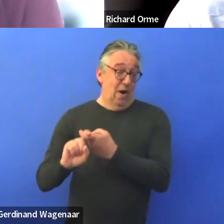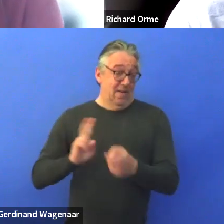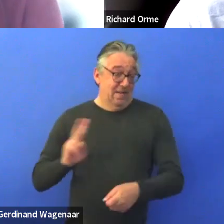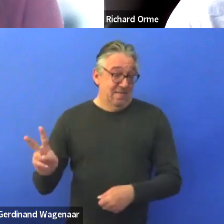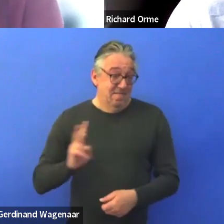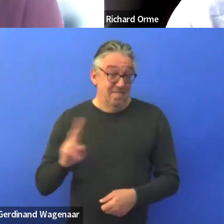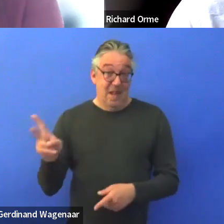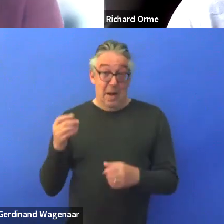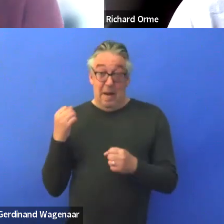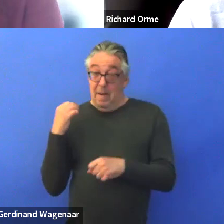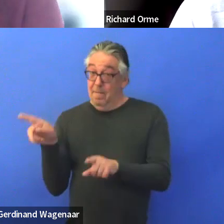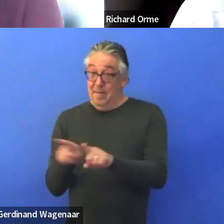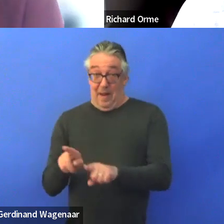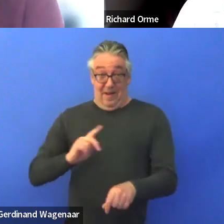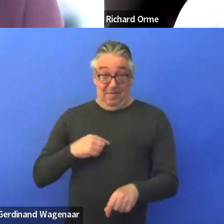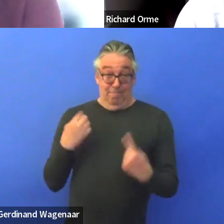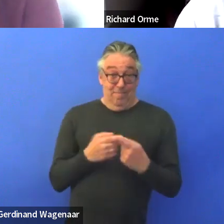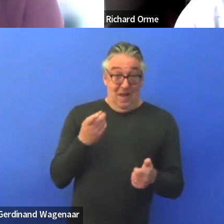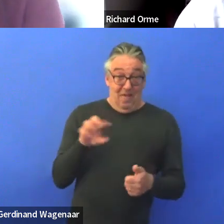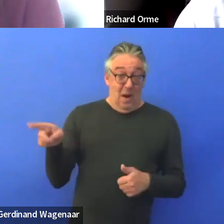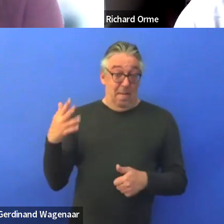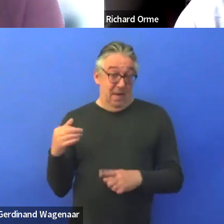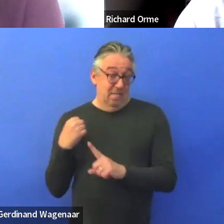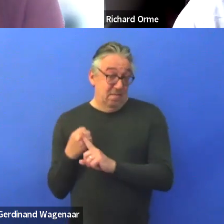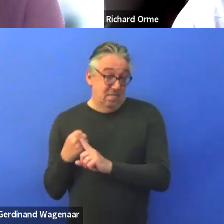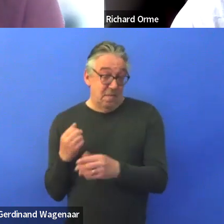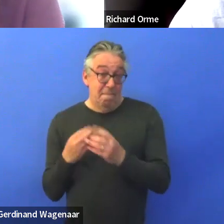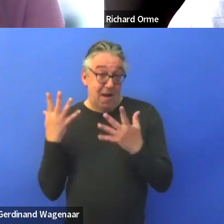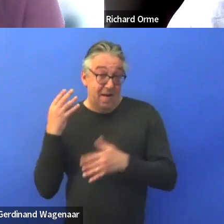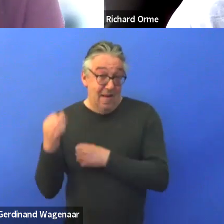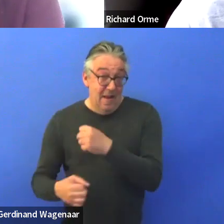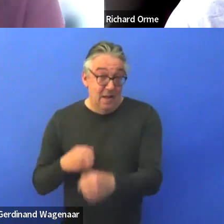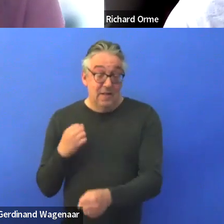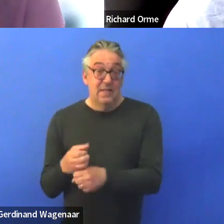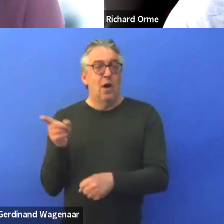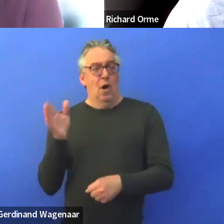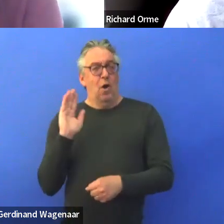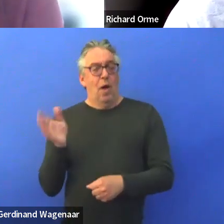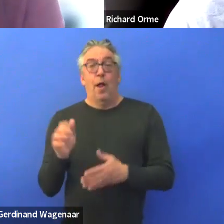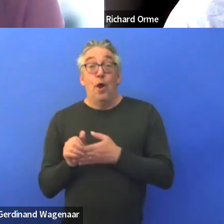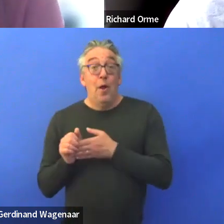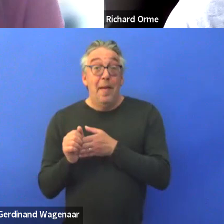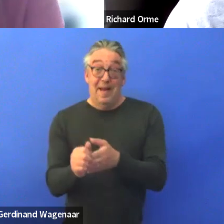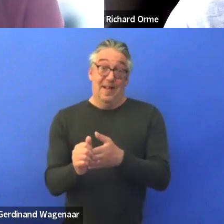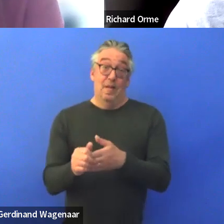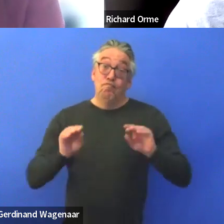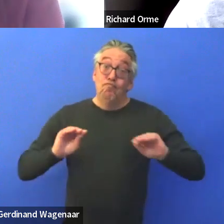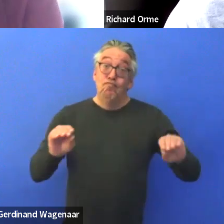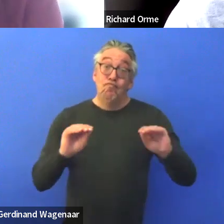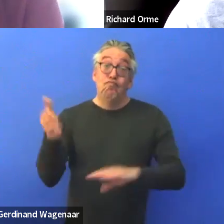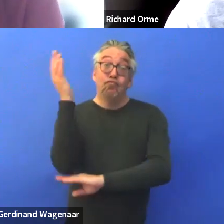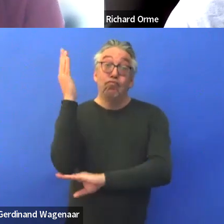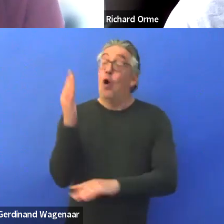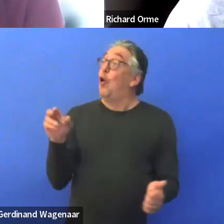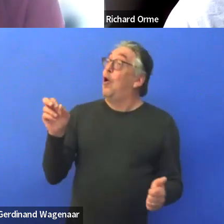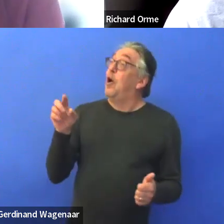accessibility for many years, and he will be guiding us through this training. So Richard, the floor is yours, and many